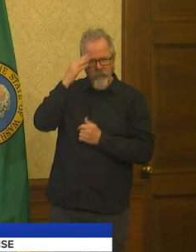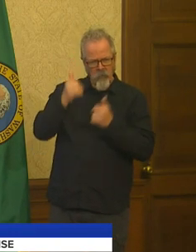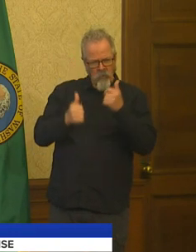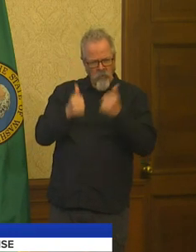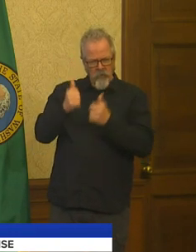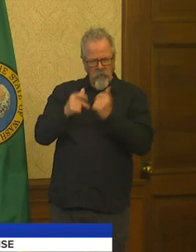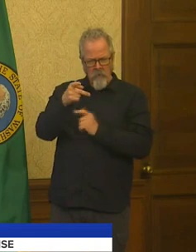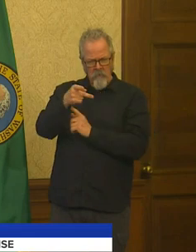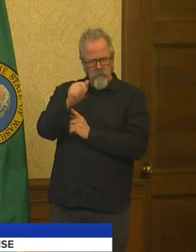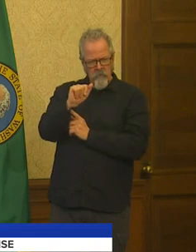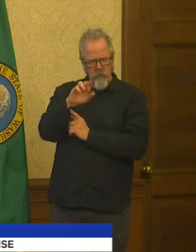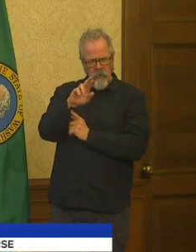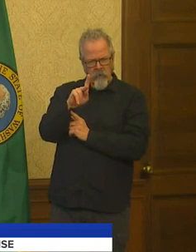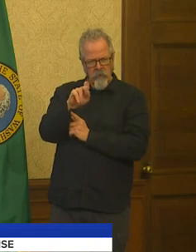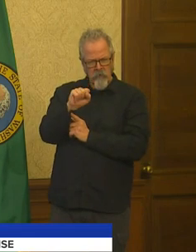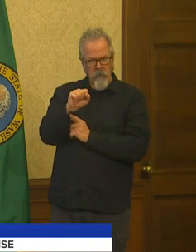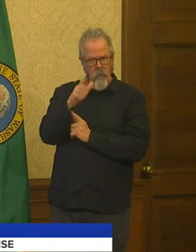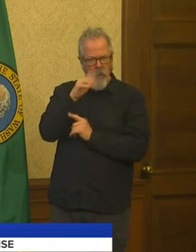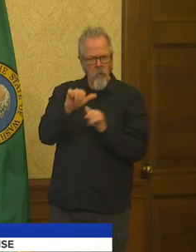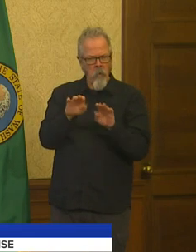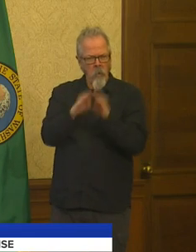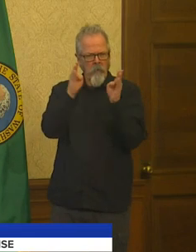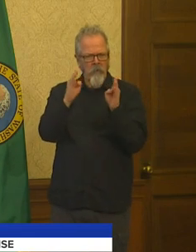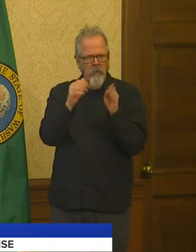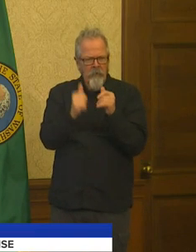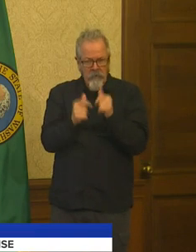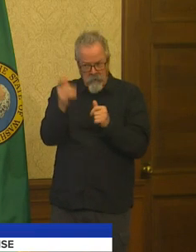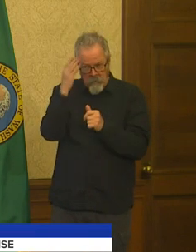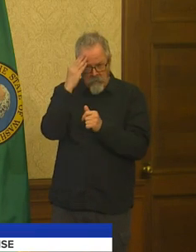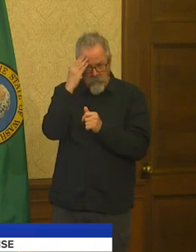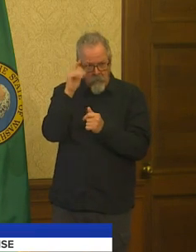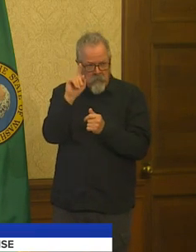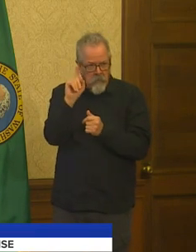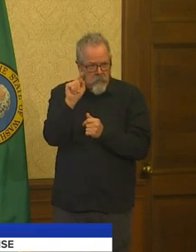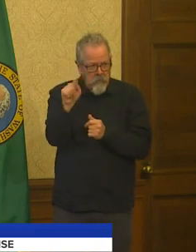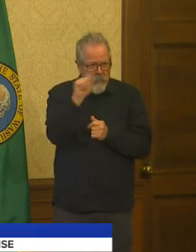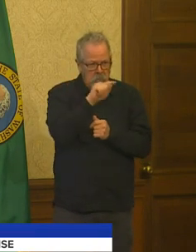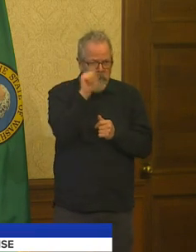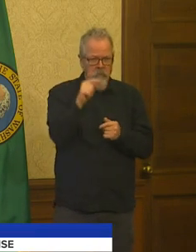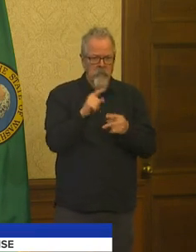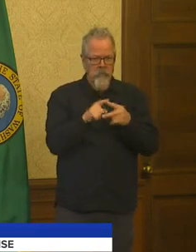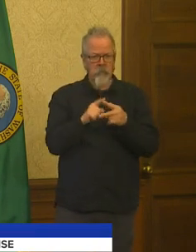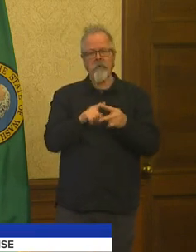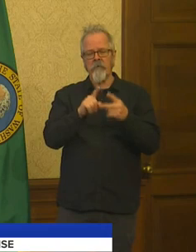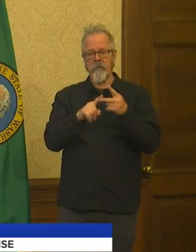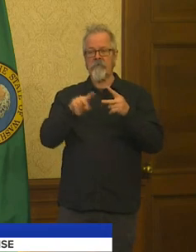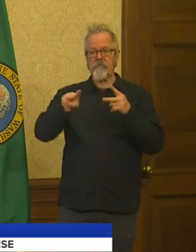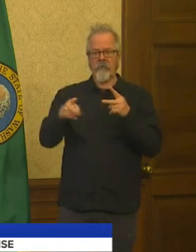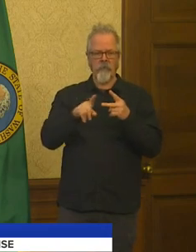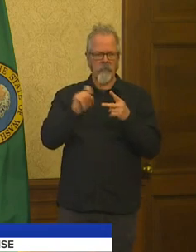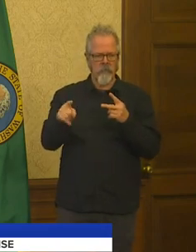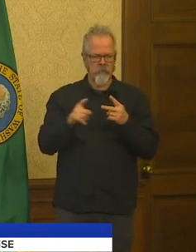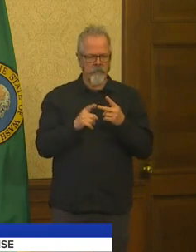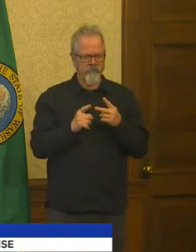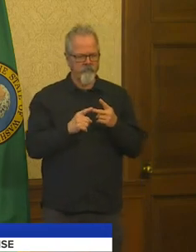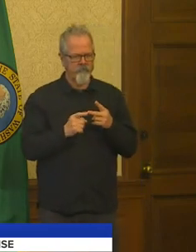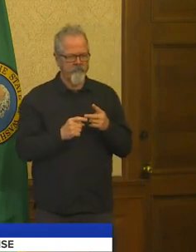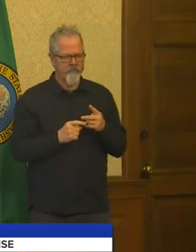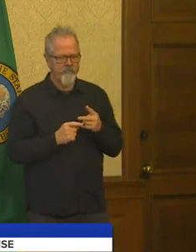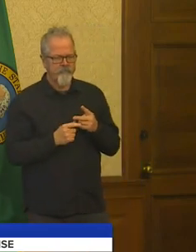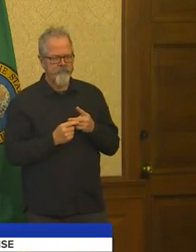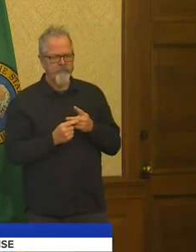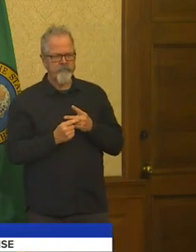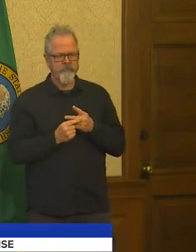Second, given that some of the actions you said are data-driven, and it sounds